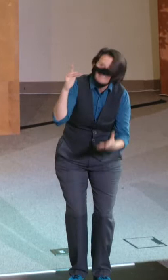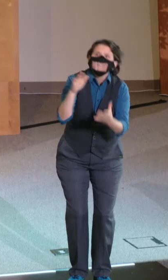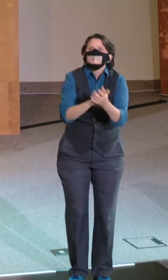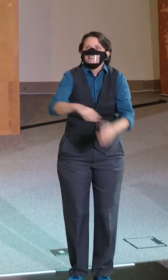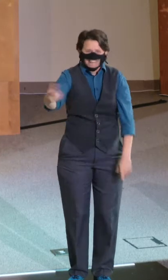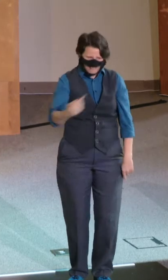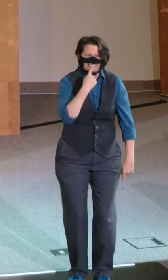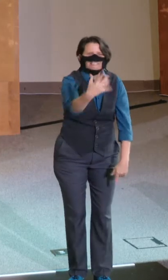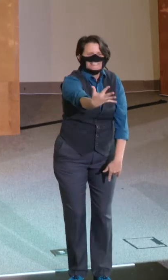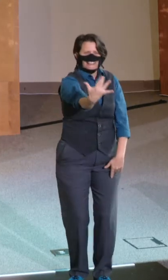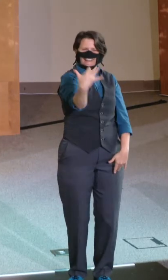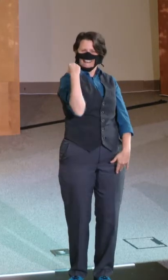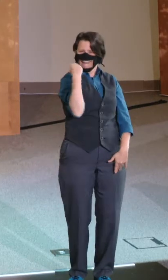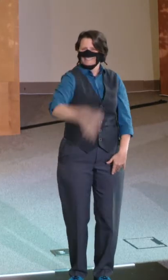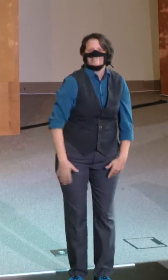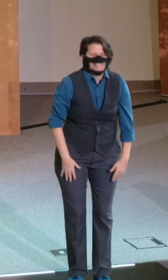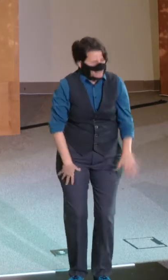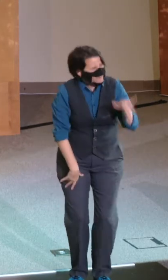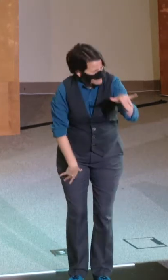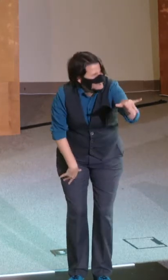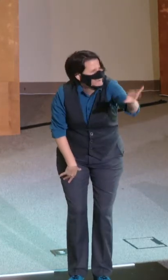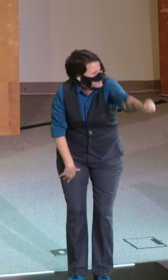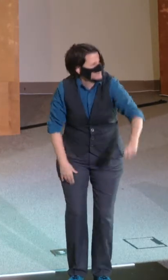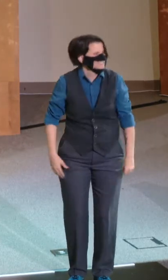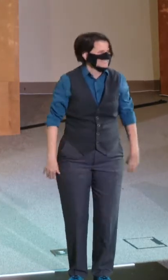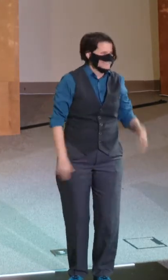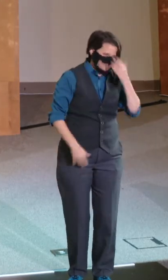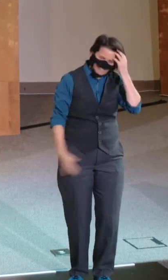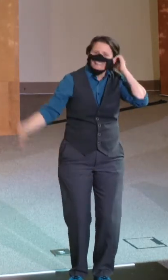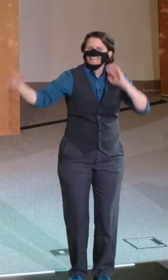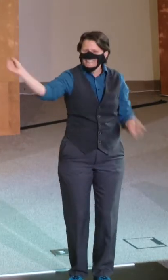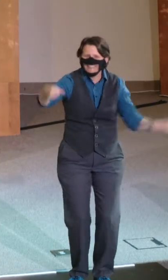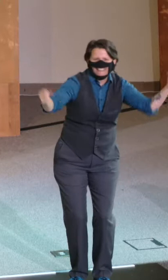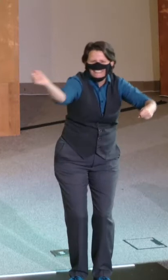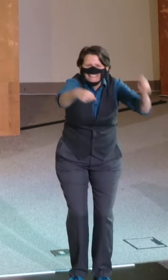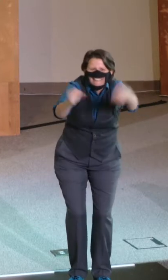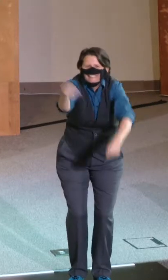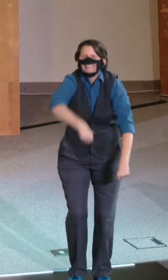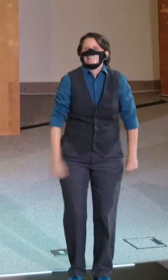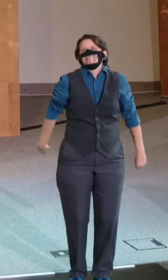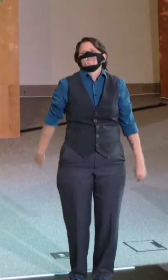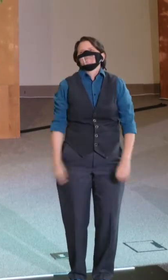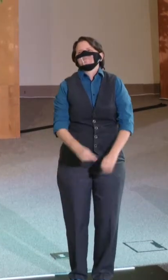say yes. Yeah. Yes. Yeah. Yes. Yeah. Yes. Yeah. Yes. Yeah. Yes. Yeah. Yeah. Yeah. Yeah. Yeah.